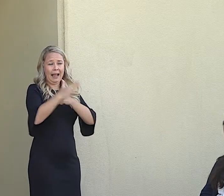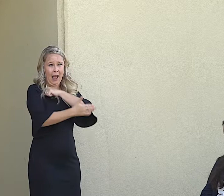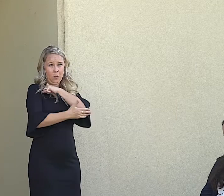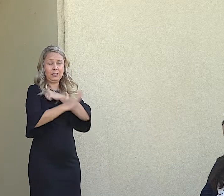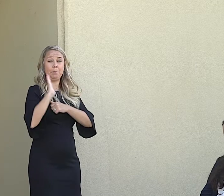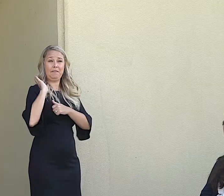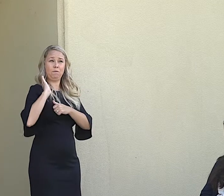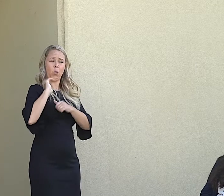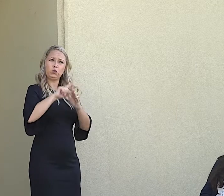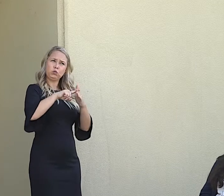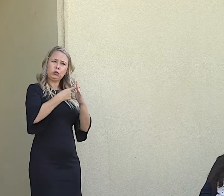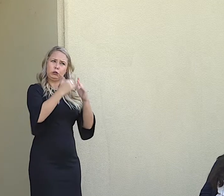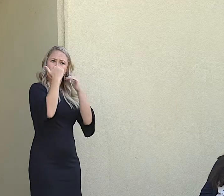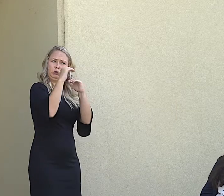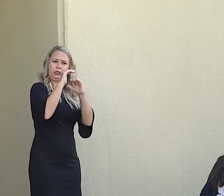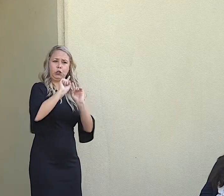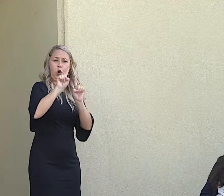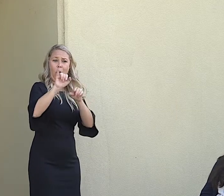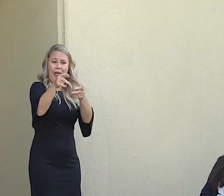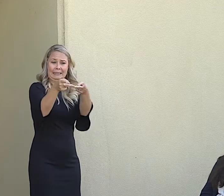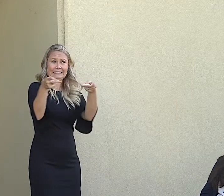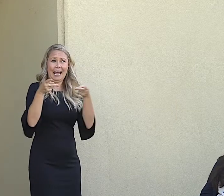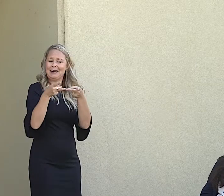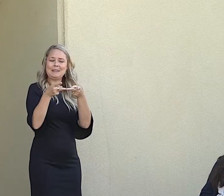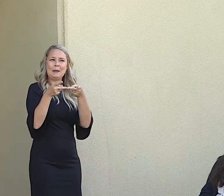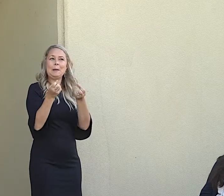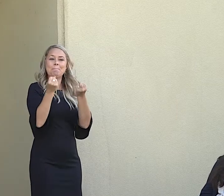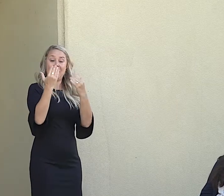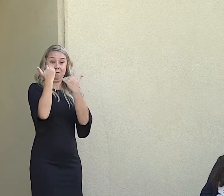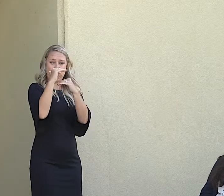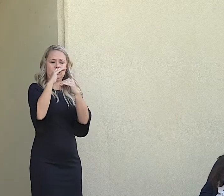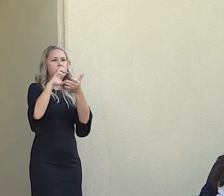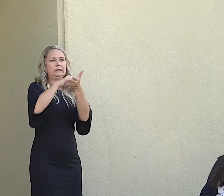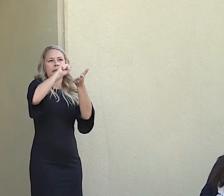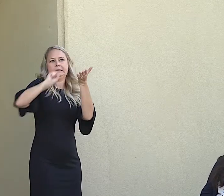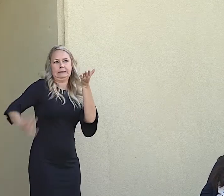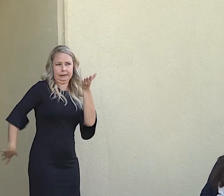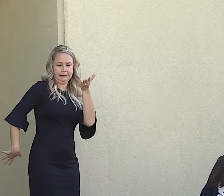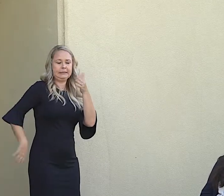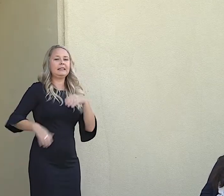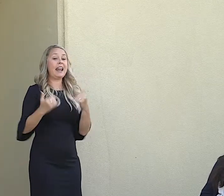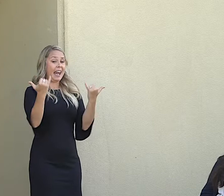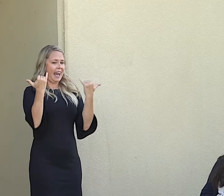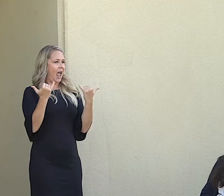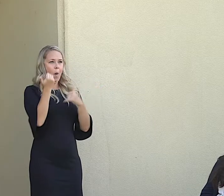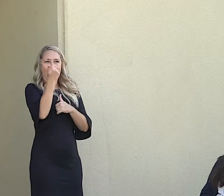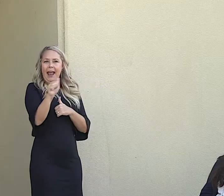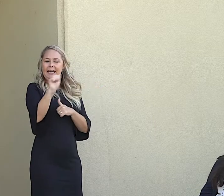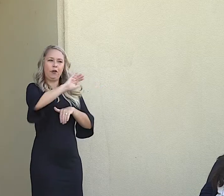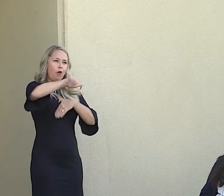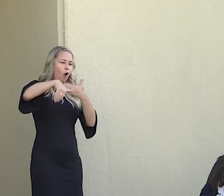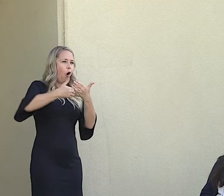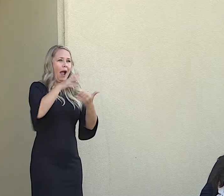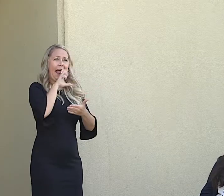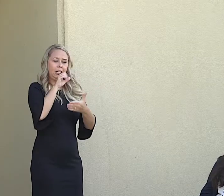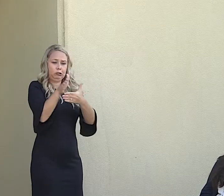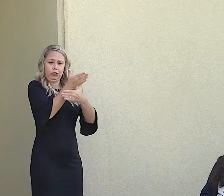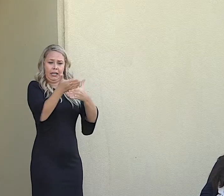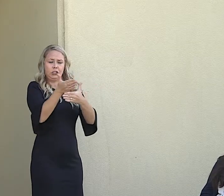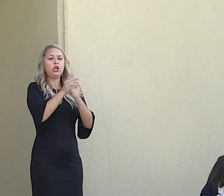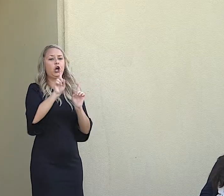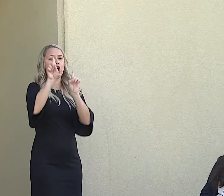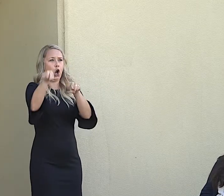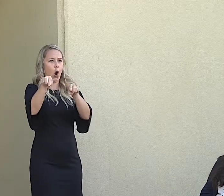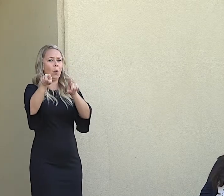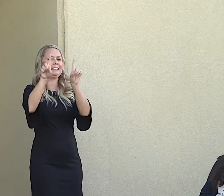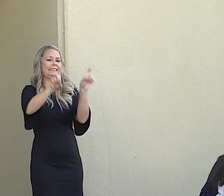restrictions on being able to go to that site. Many of those restrictions have been lifted. Now any and all age ranges can be tested